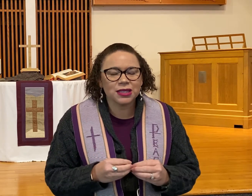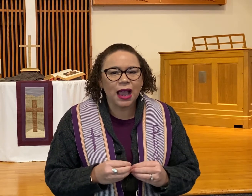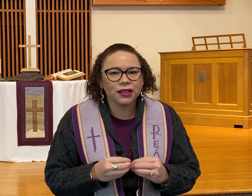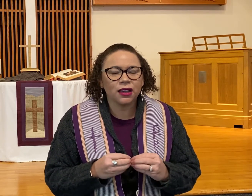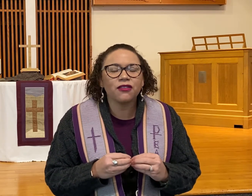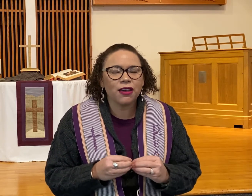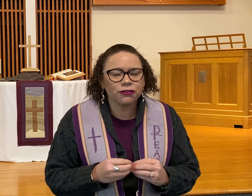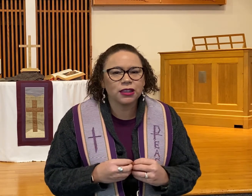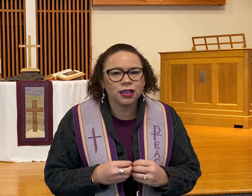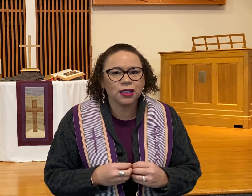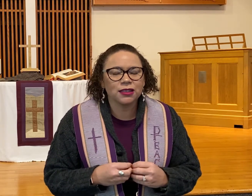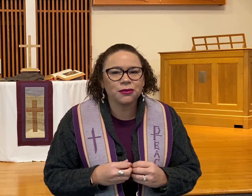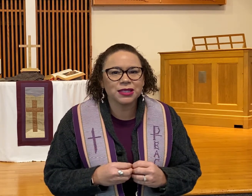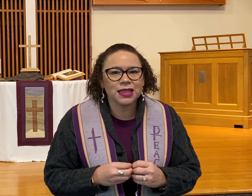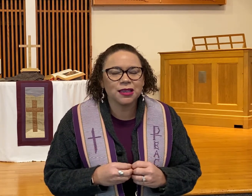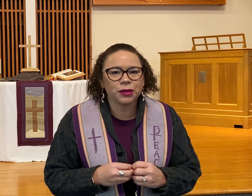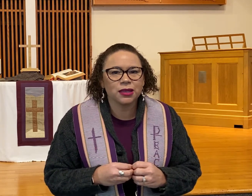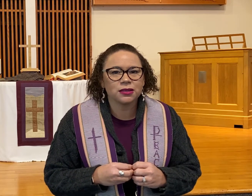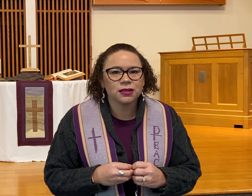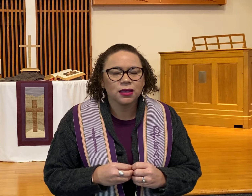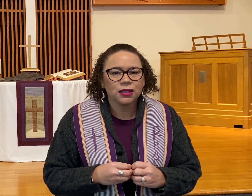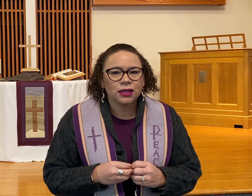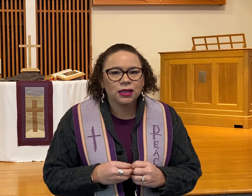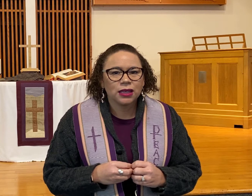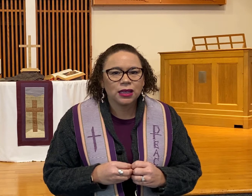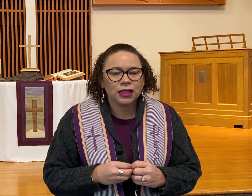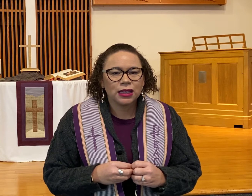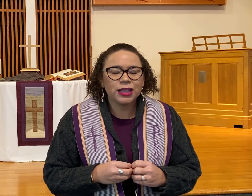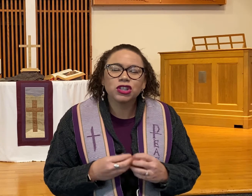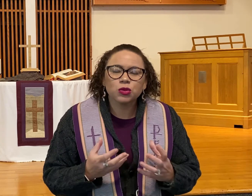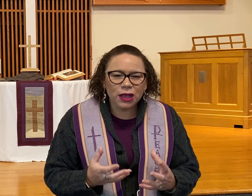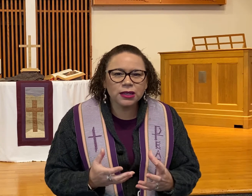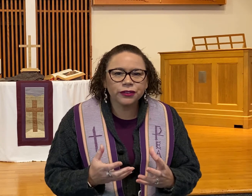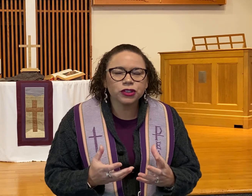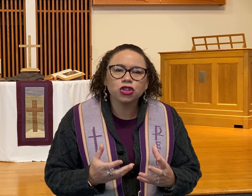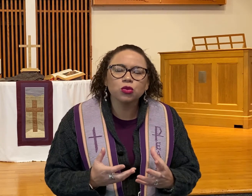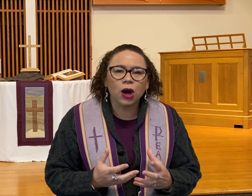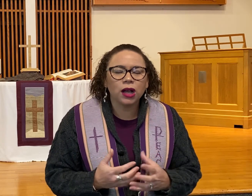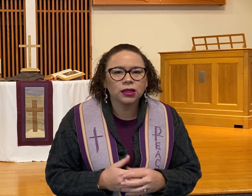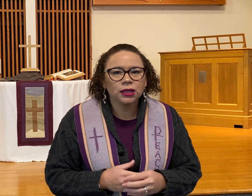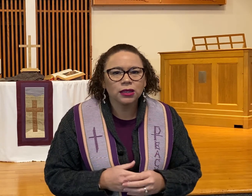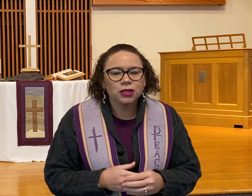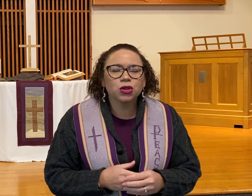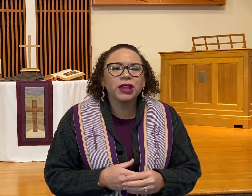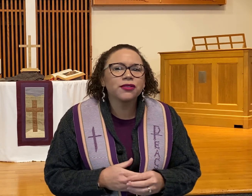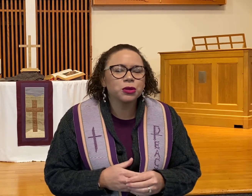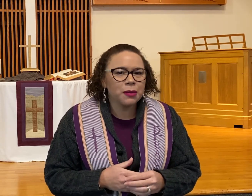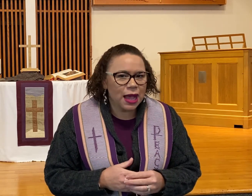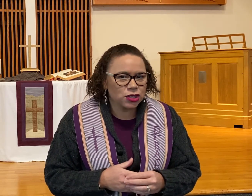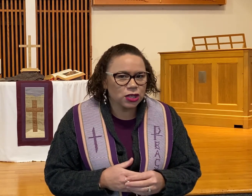outside of everything that was taking place. And she's well enough to walk. So we have to imagine that